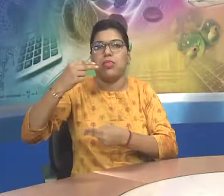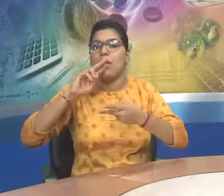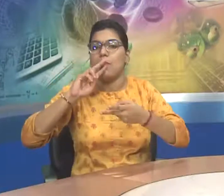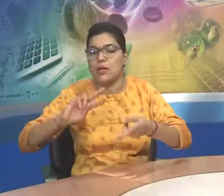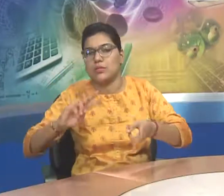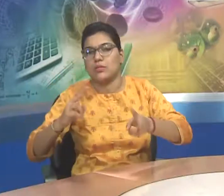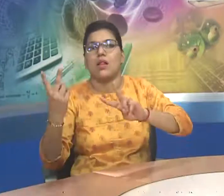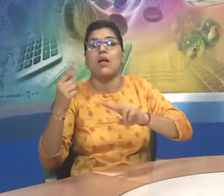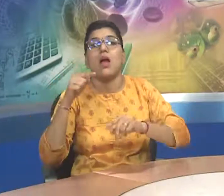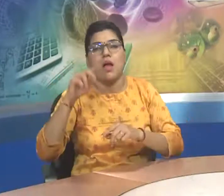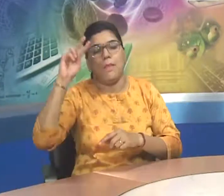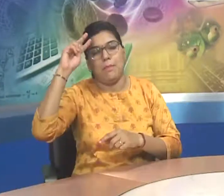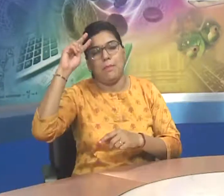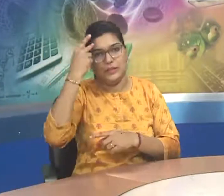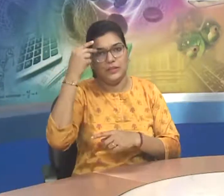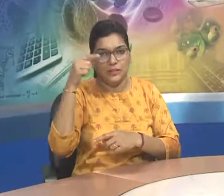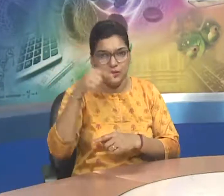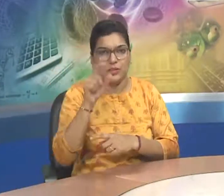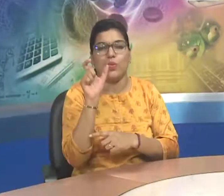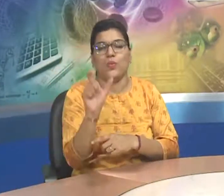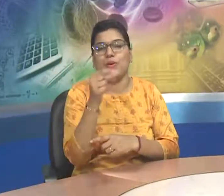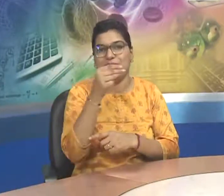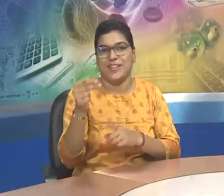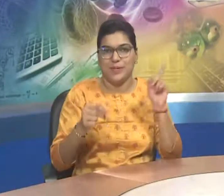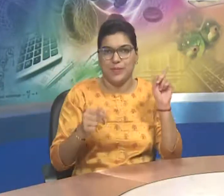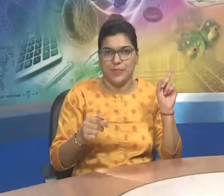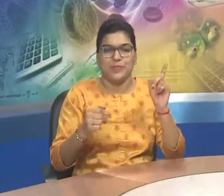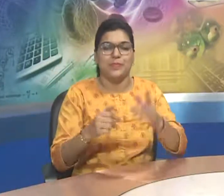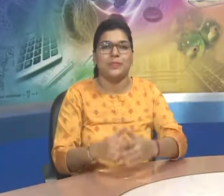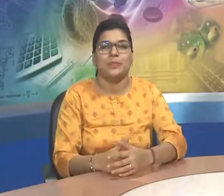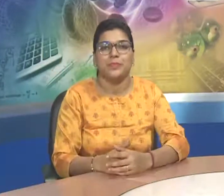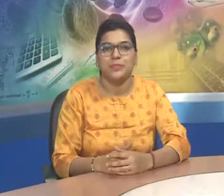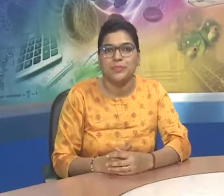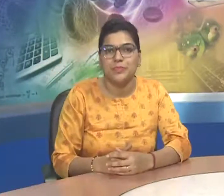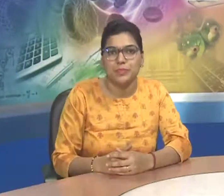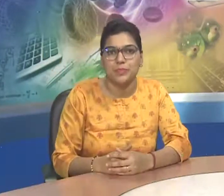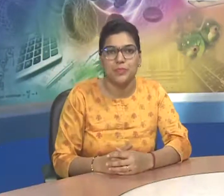means understanding differently.